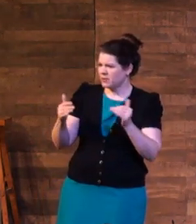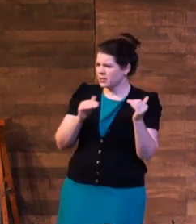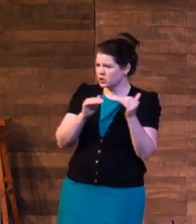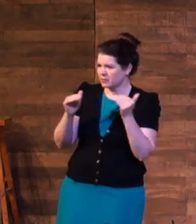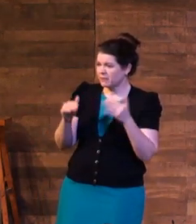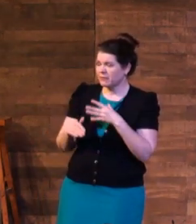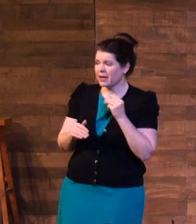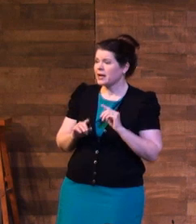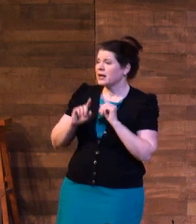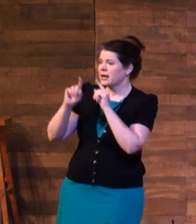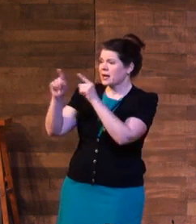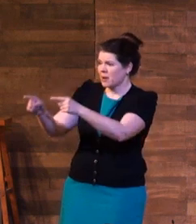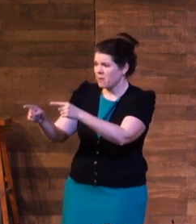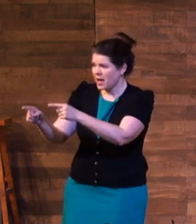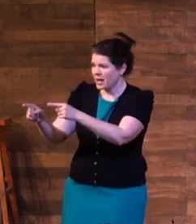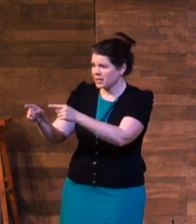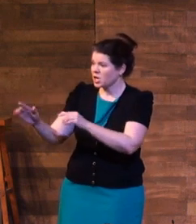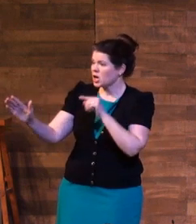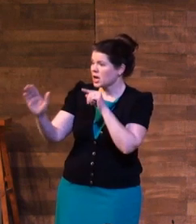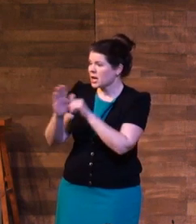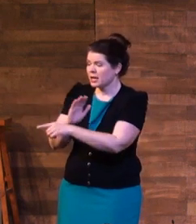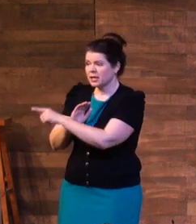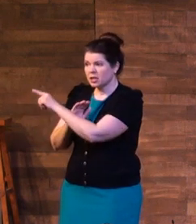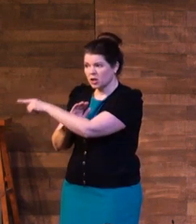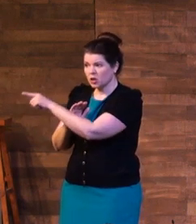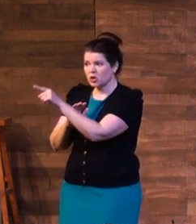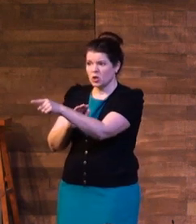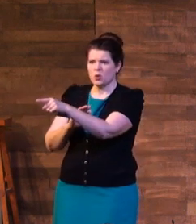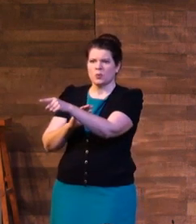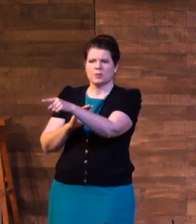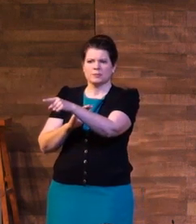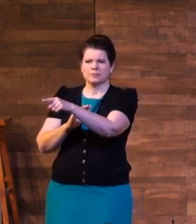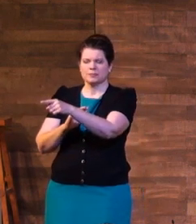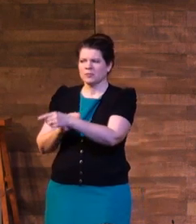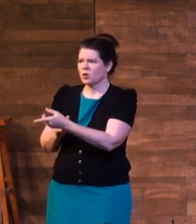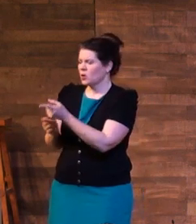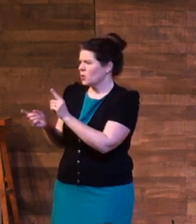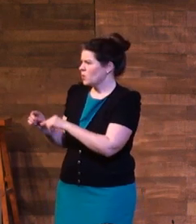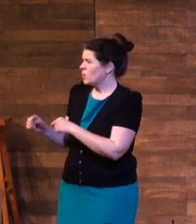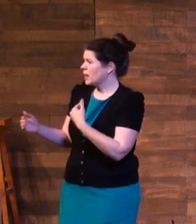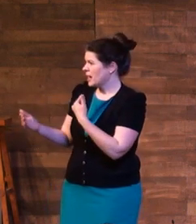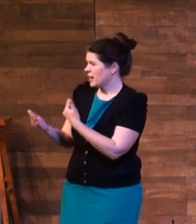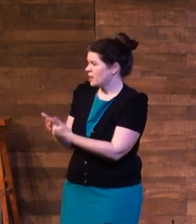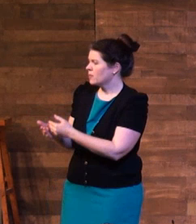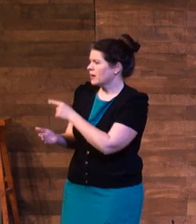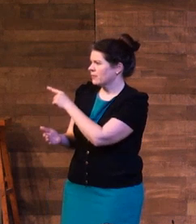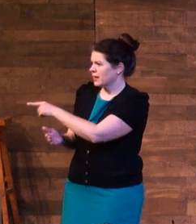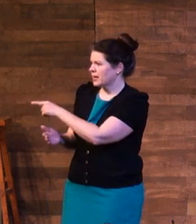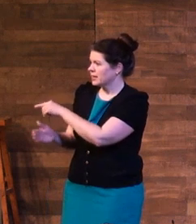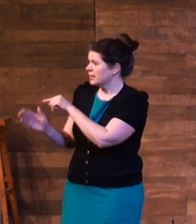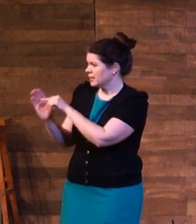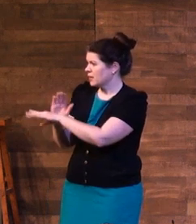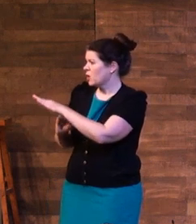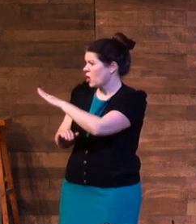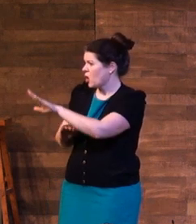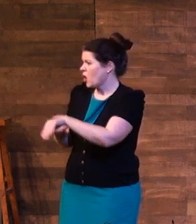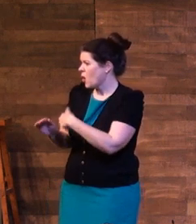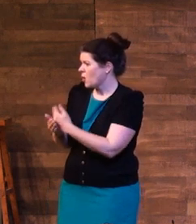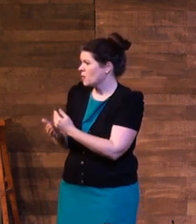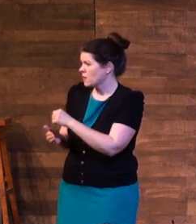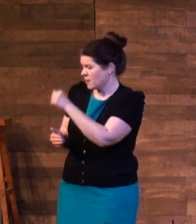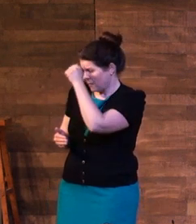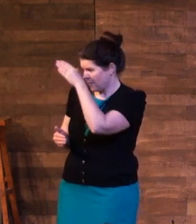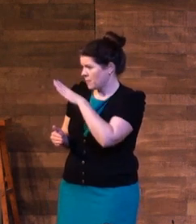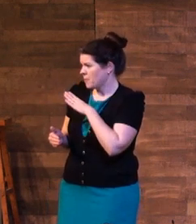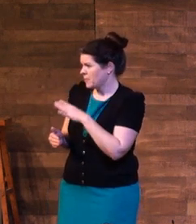briars." And he tells the town of Peniel, "When I come back from finishing off the Midianites, I'm going to kill all the men in your town."